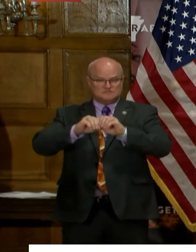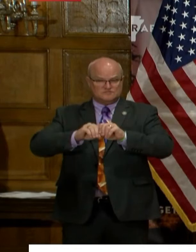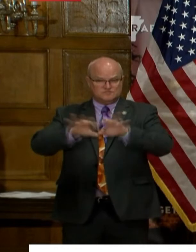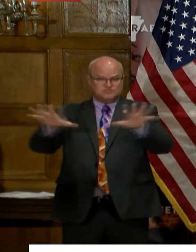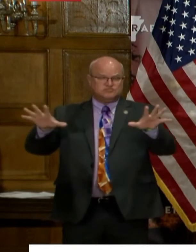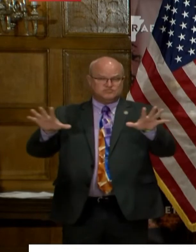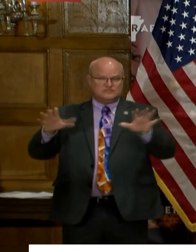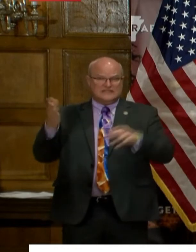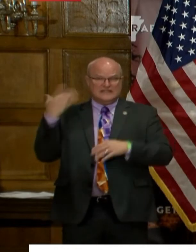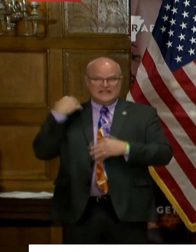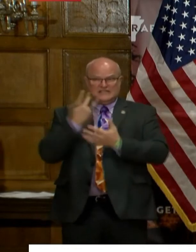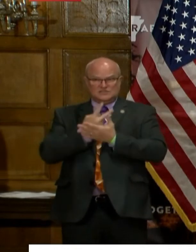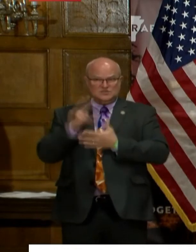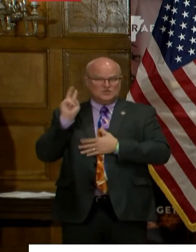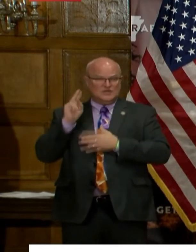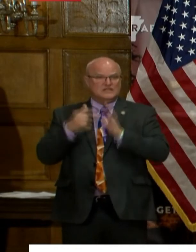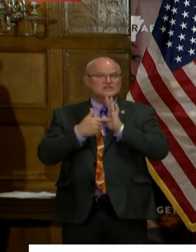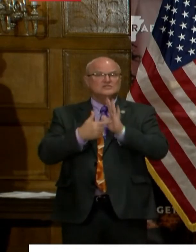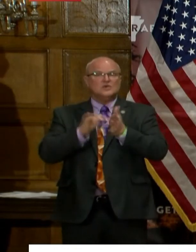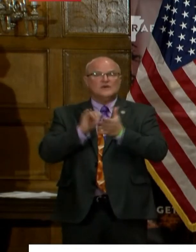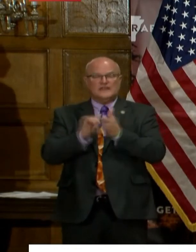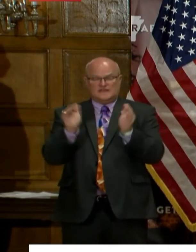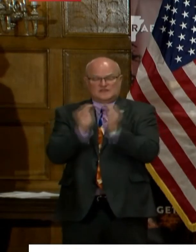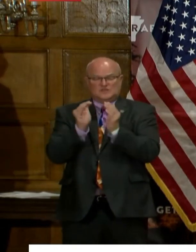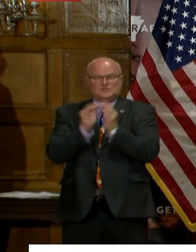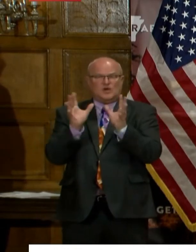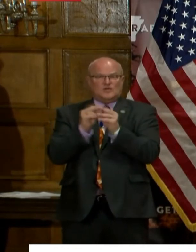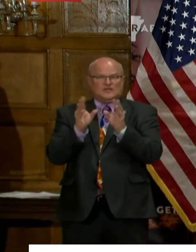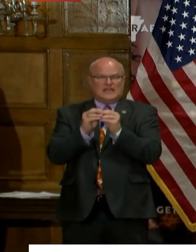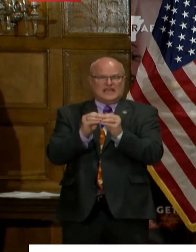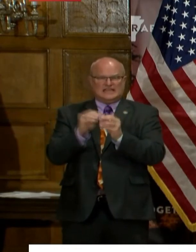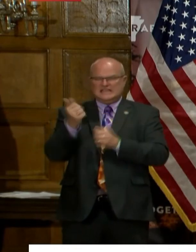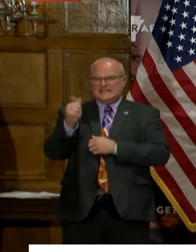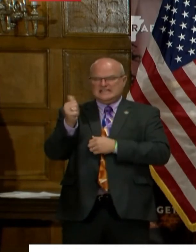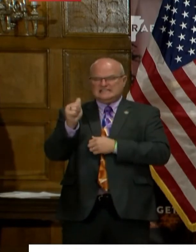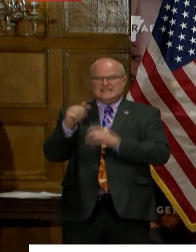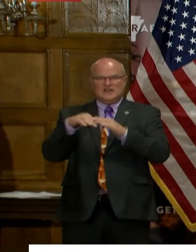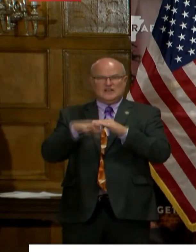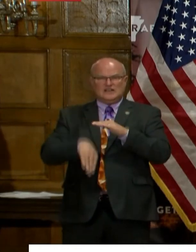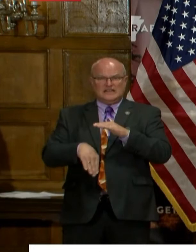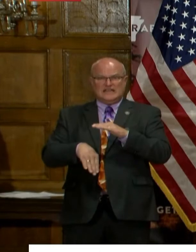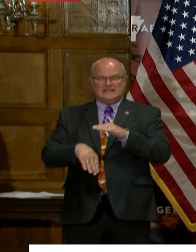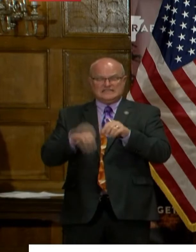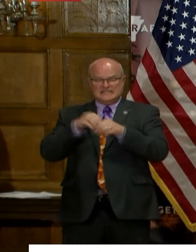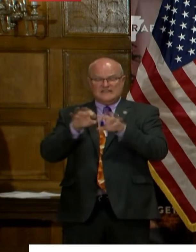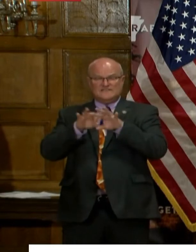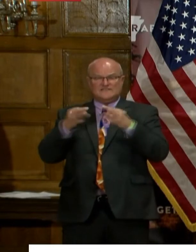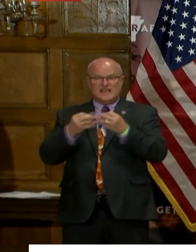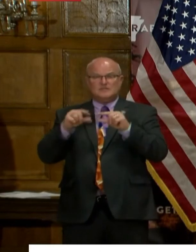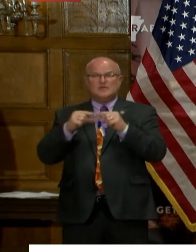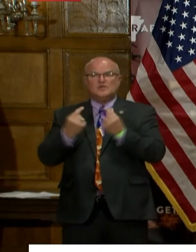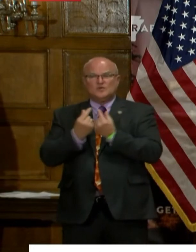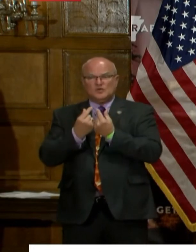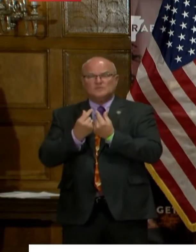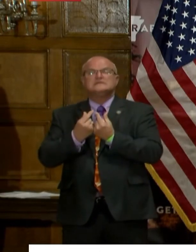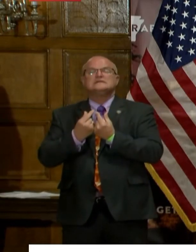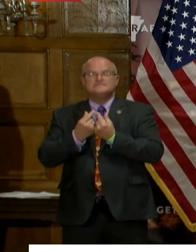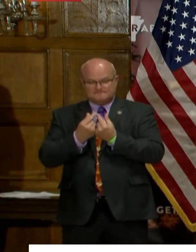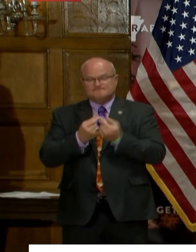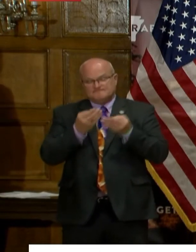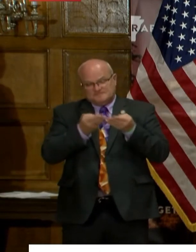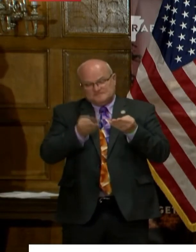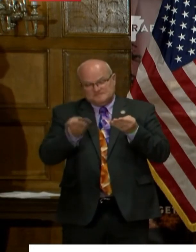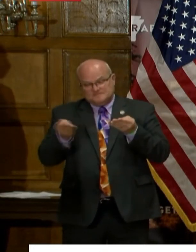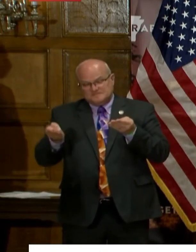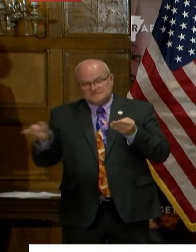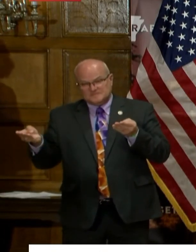on this in the last 2 weeks, showing that these smaller gatherings, 10 persons or less in family groups, are a source of transmission. So